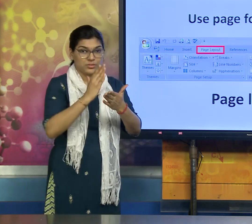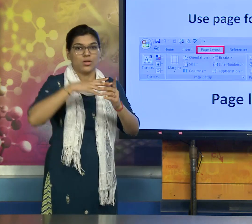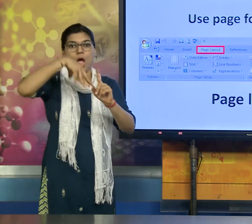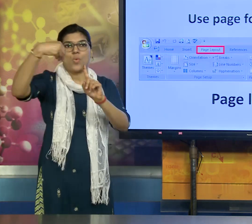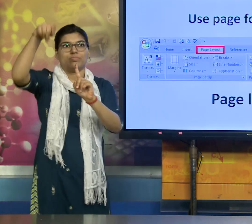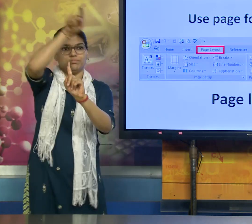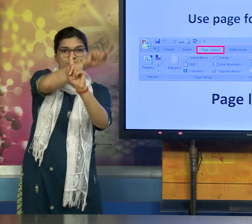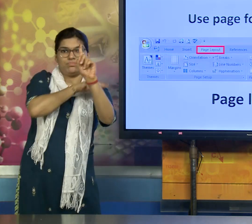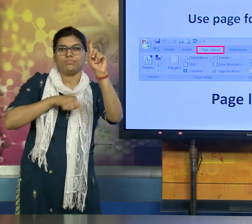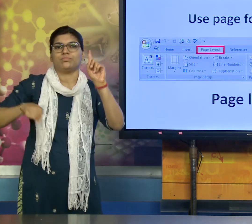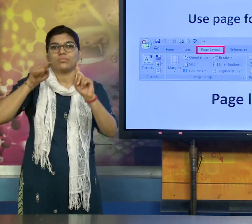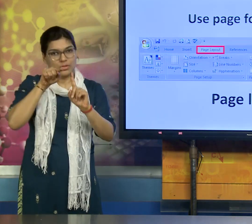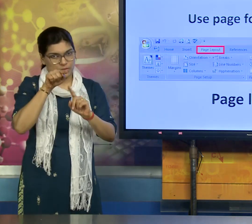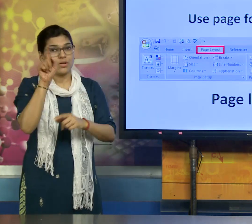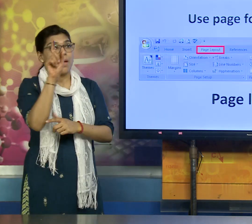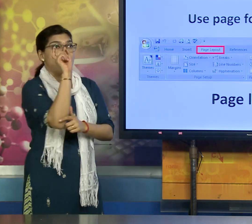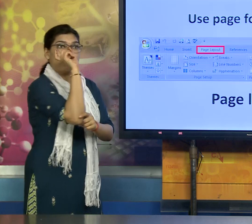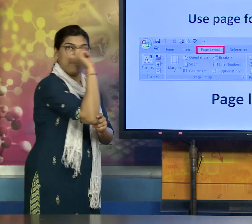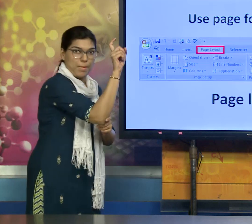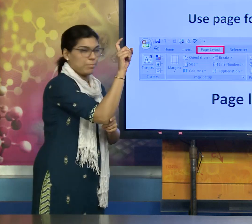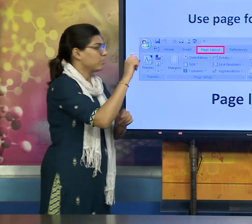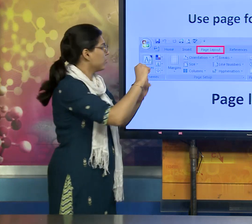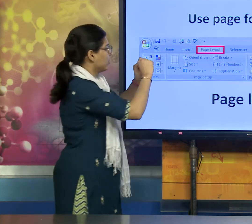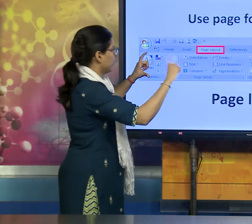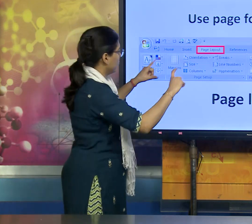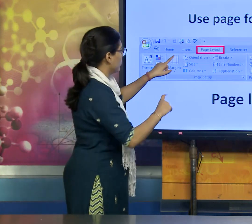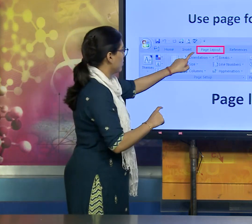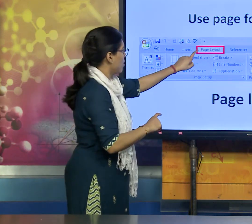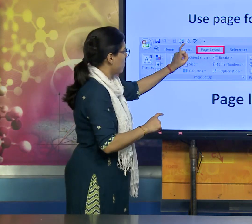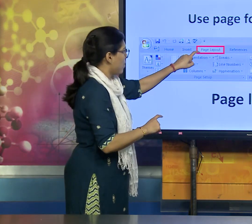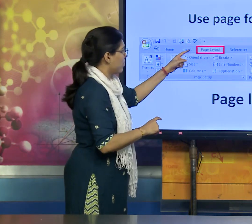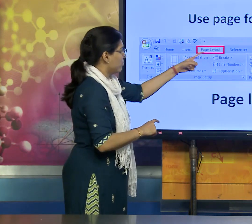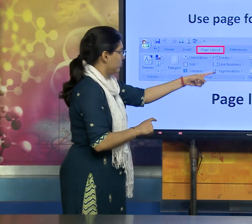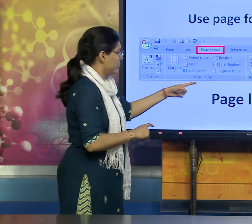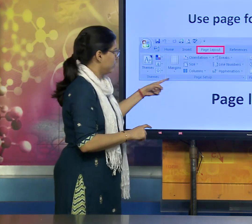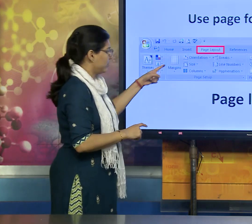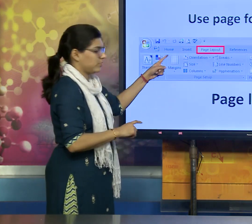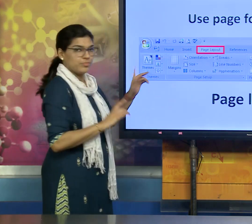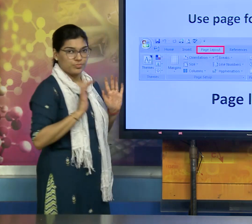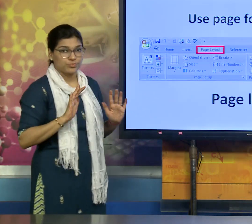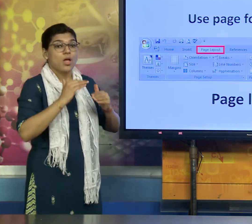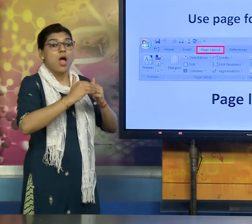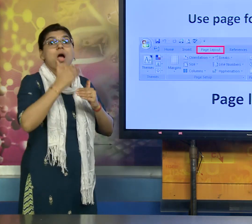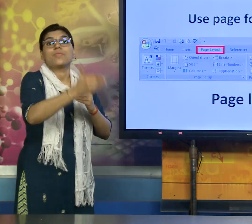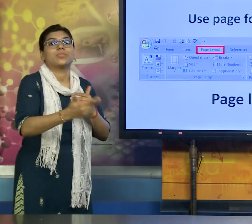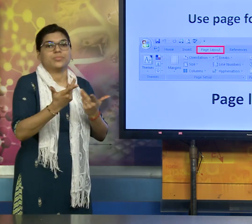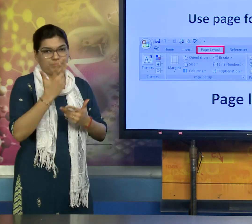is on the third tab, that is termed as page layout.